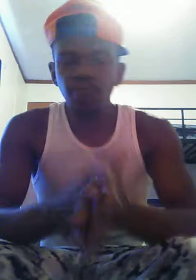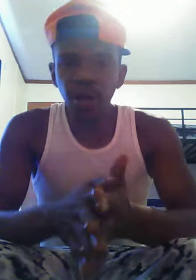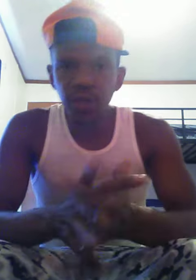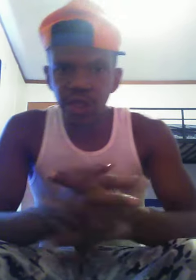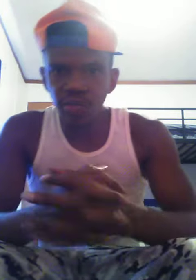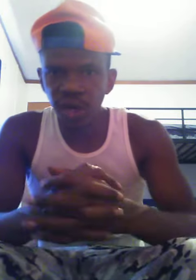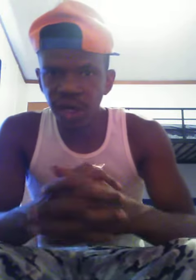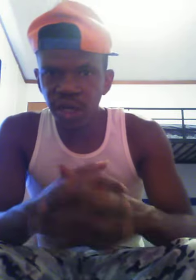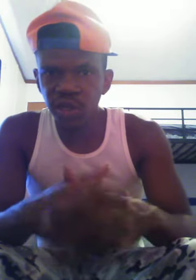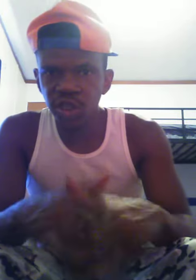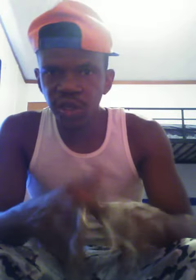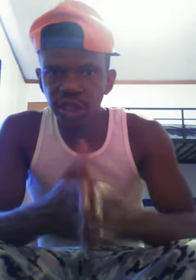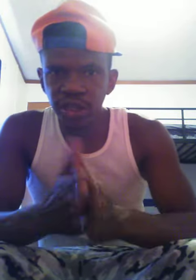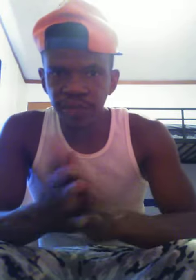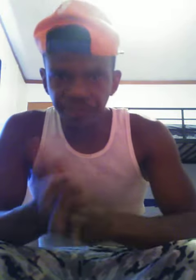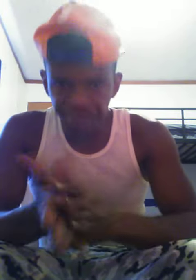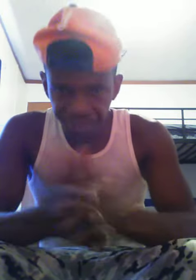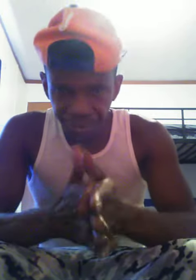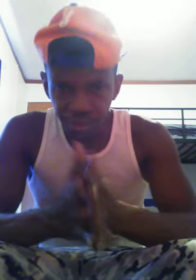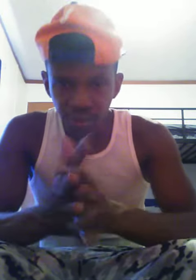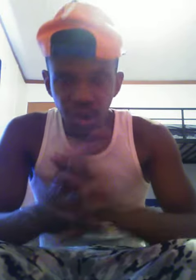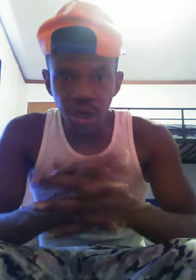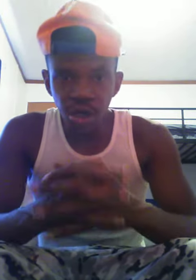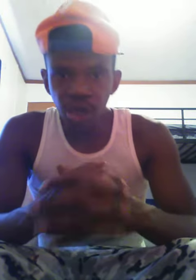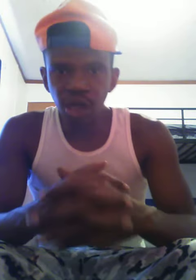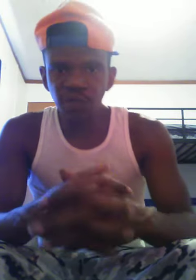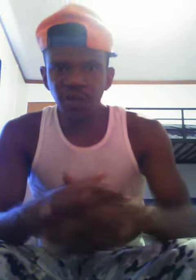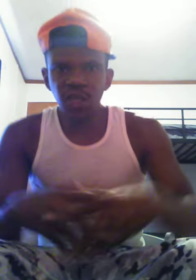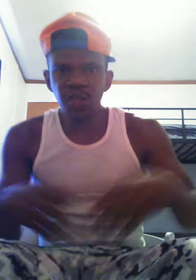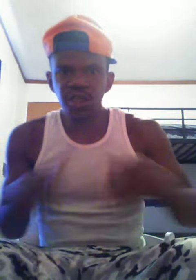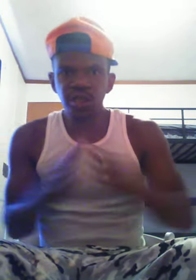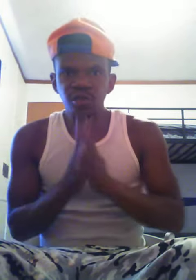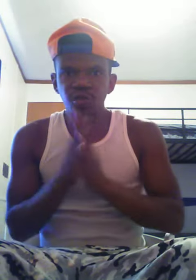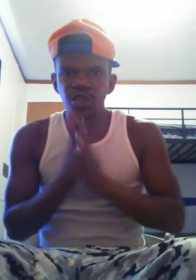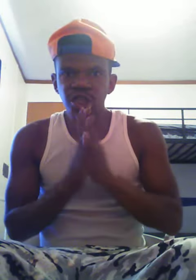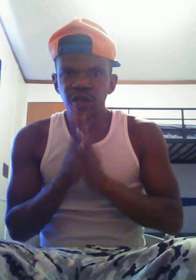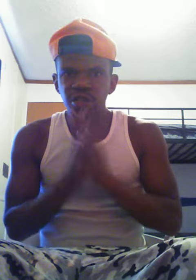thought it's on my hand, you listen. Oh, God, you listen to what I shall do.